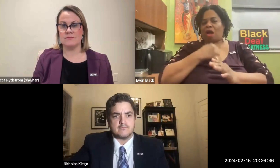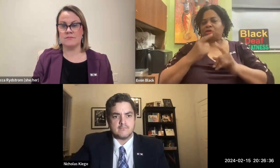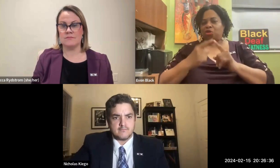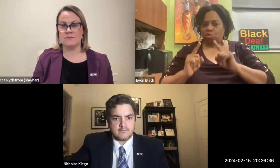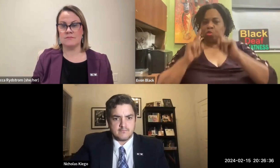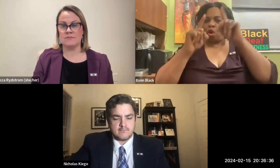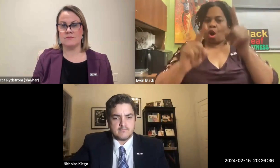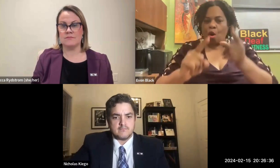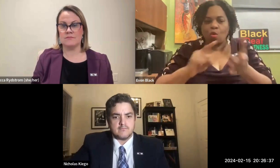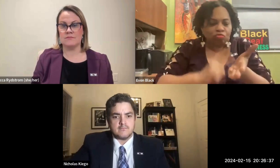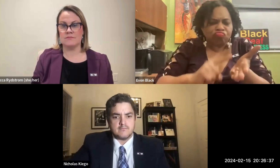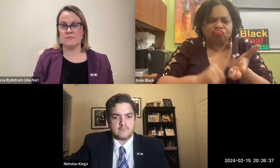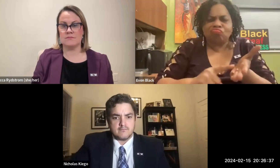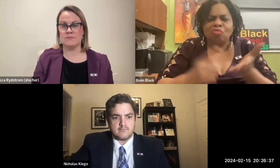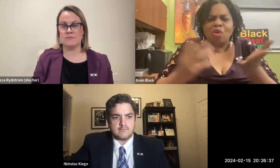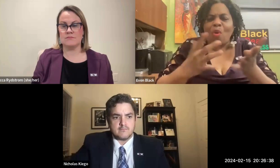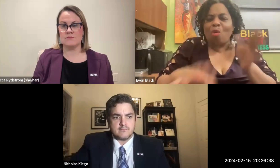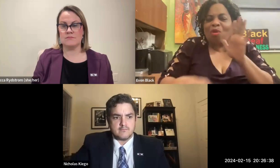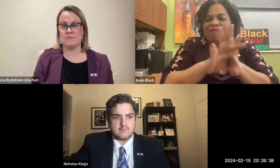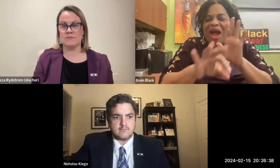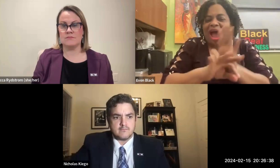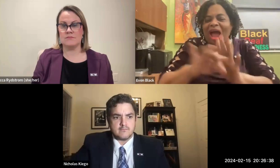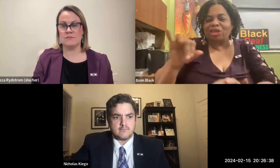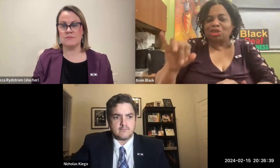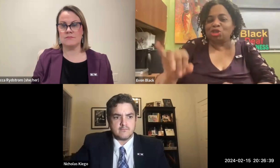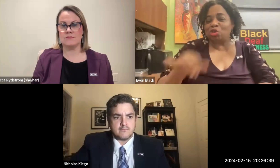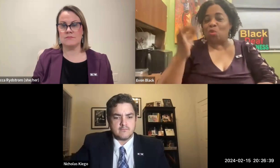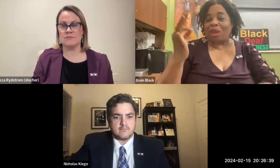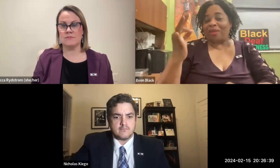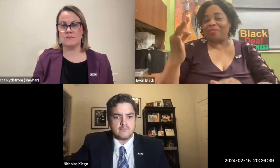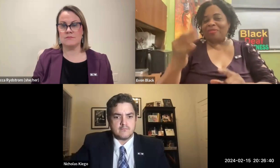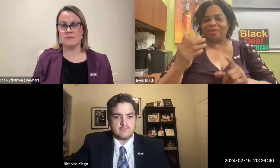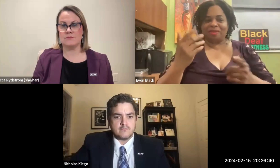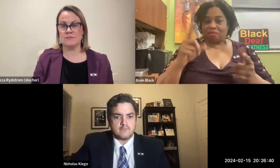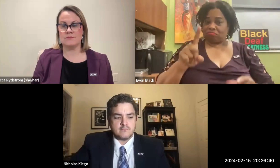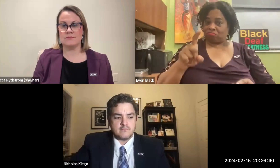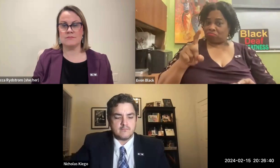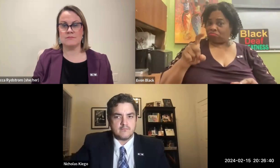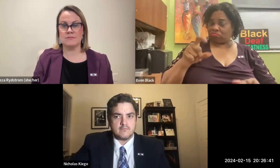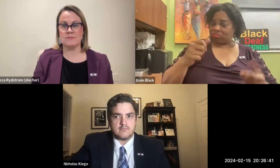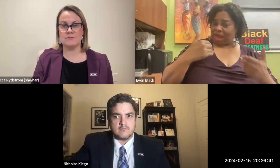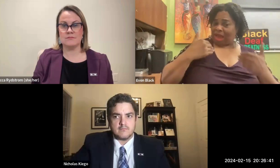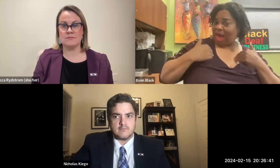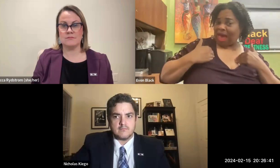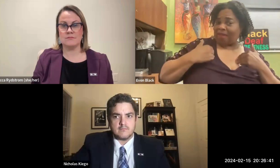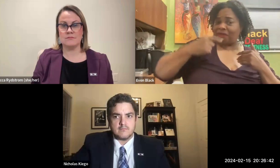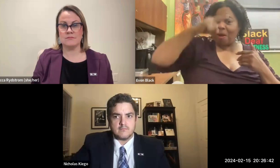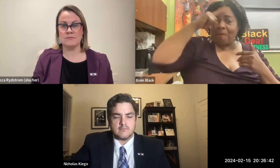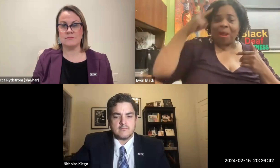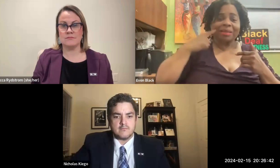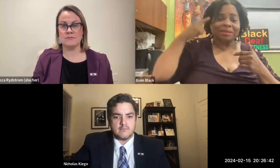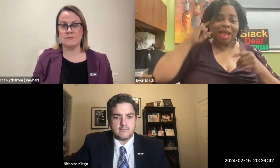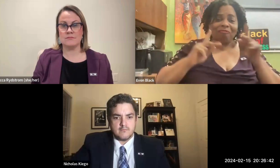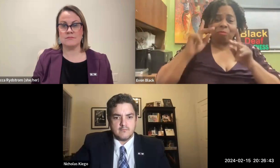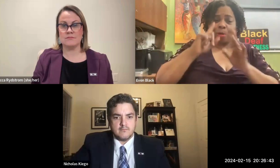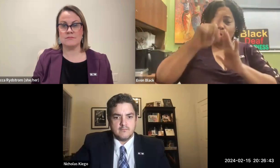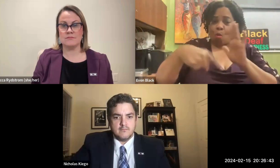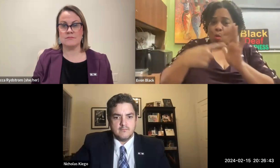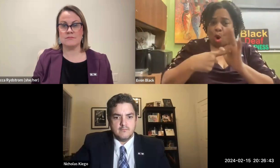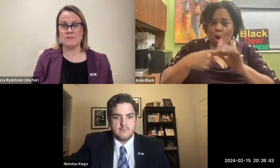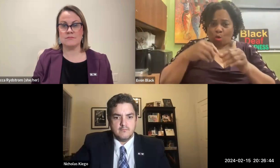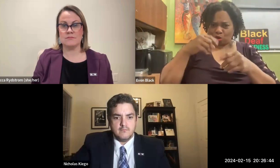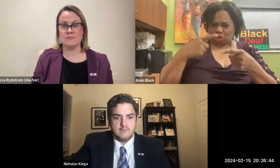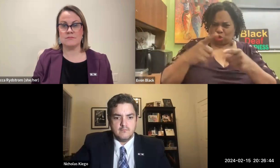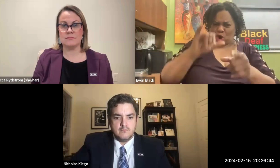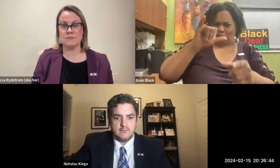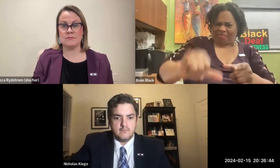is Seattle. And so they actually asked me to come out and share some findings regarding our research